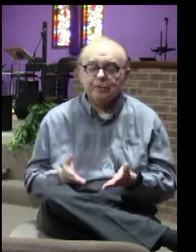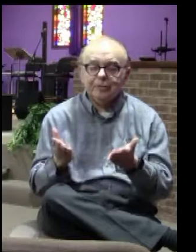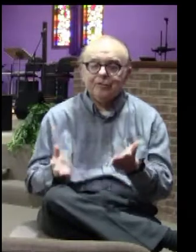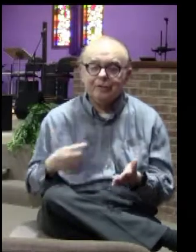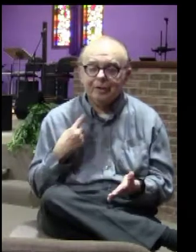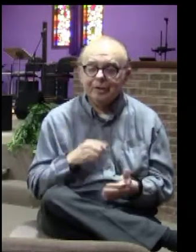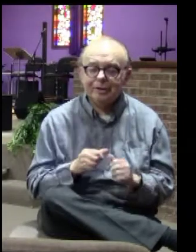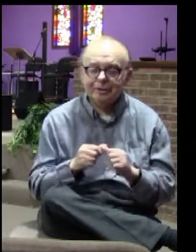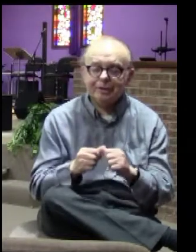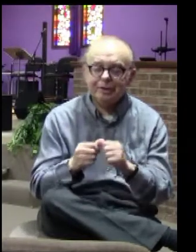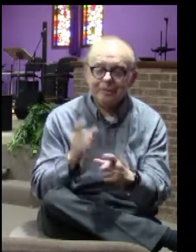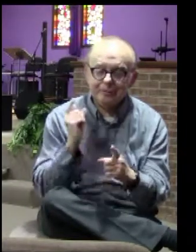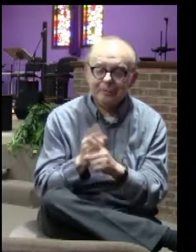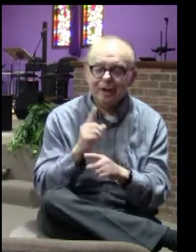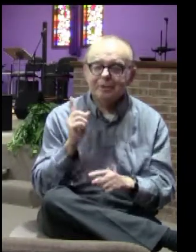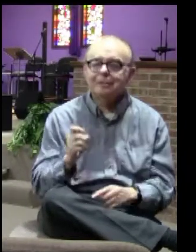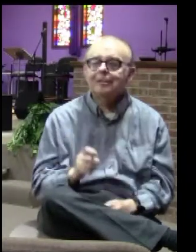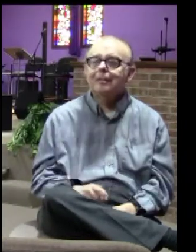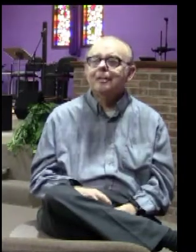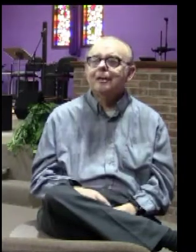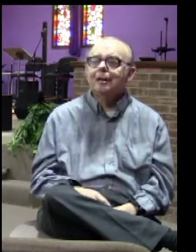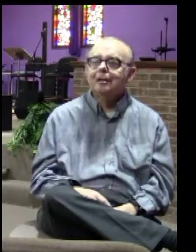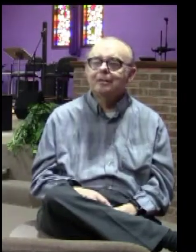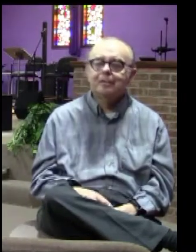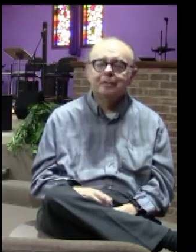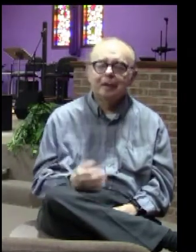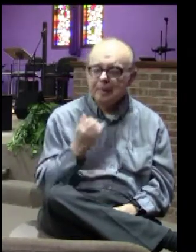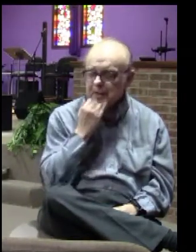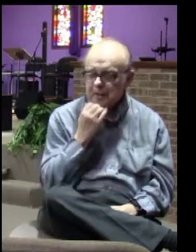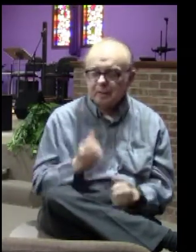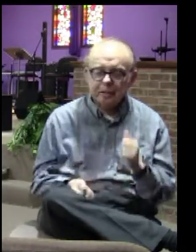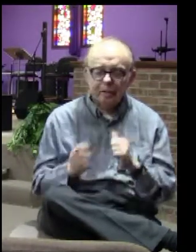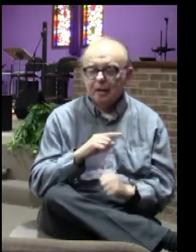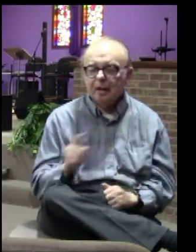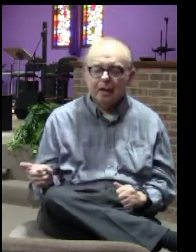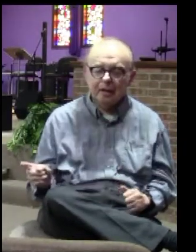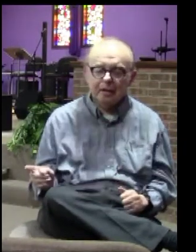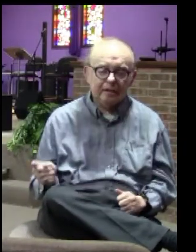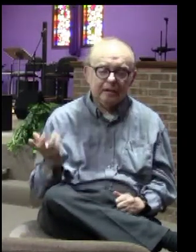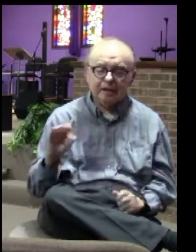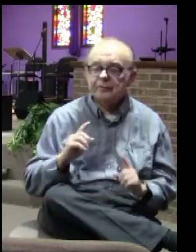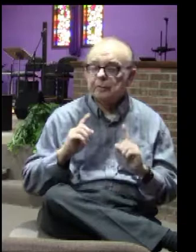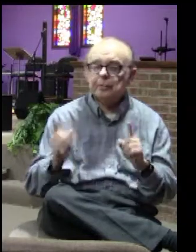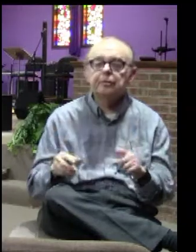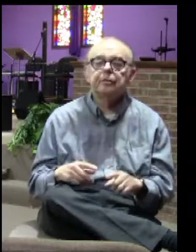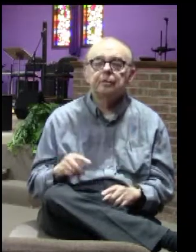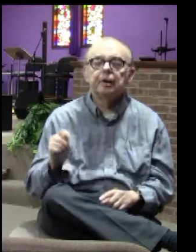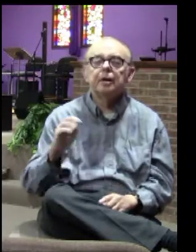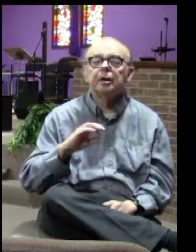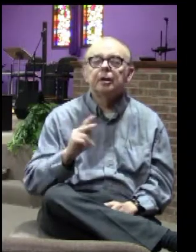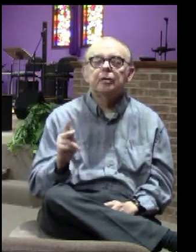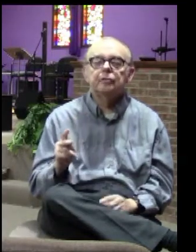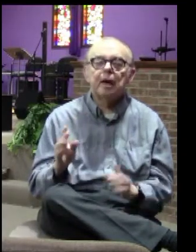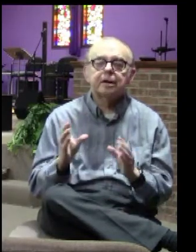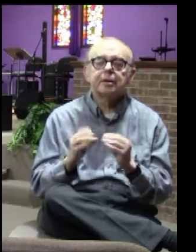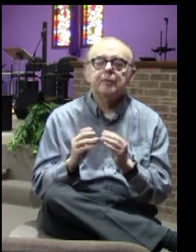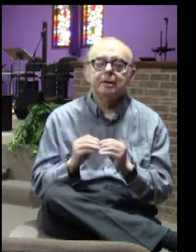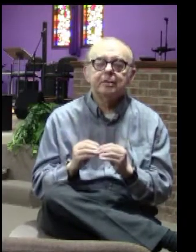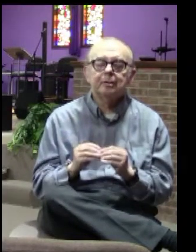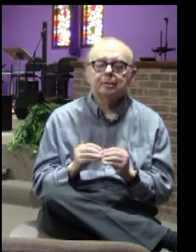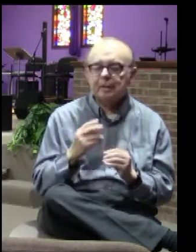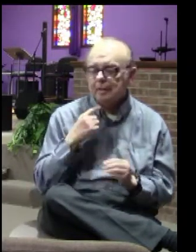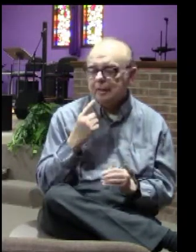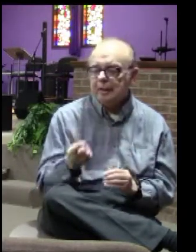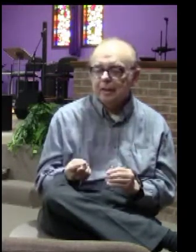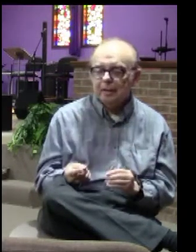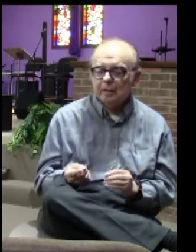on. Right? Ain't wrong. Most of you probably never even went to a track meet. You said